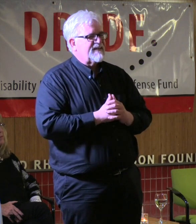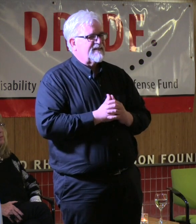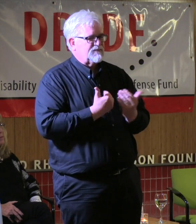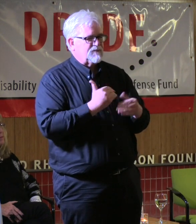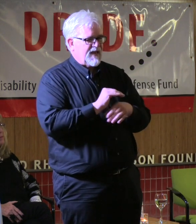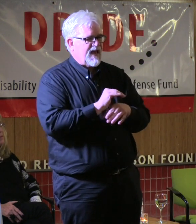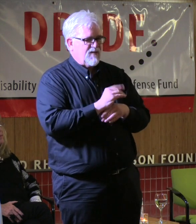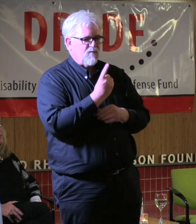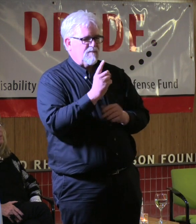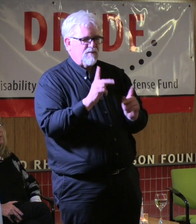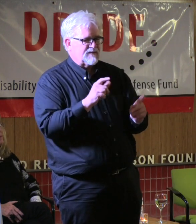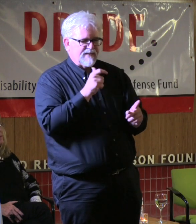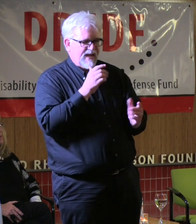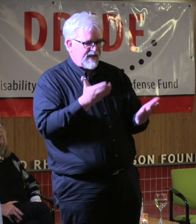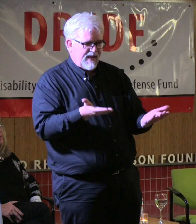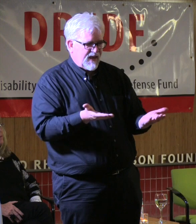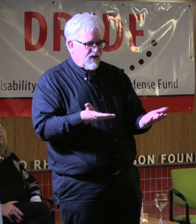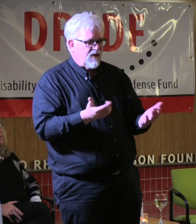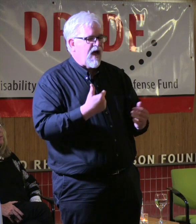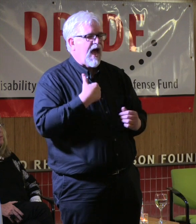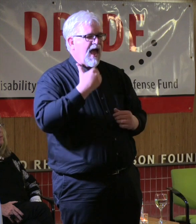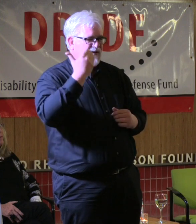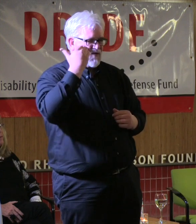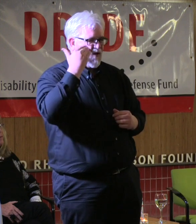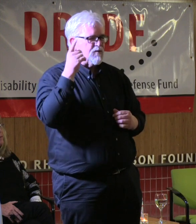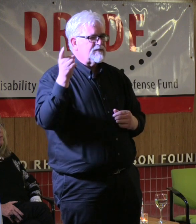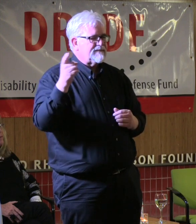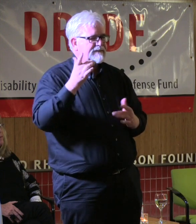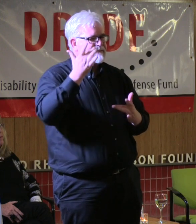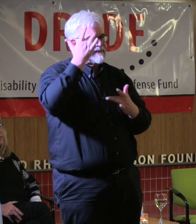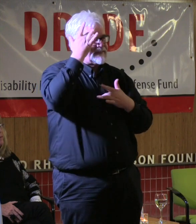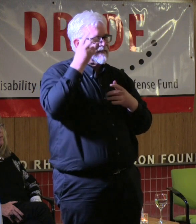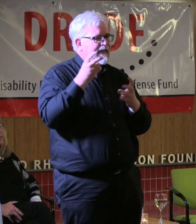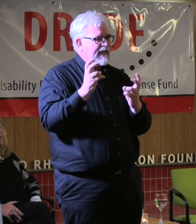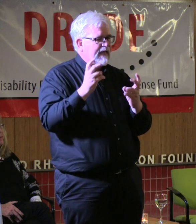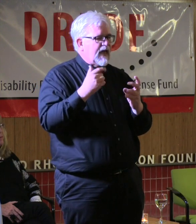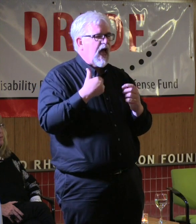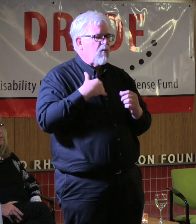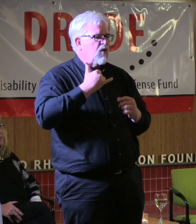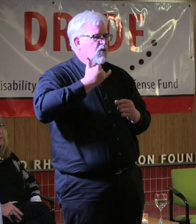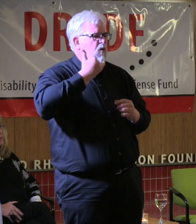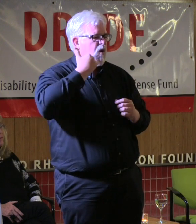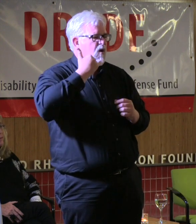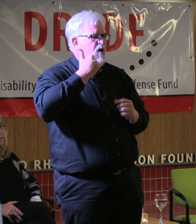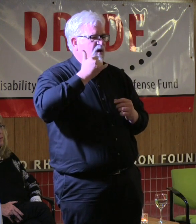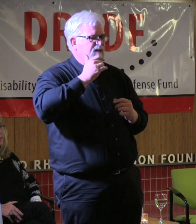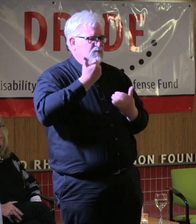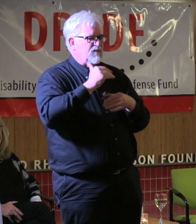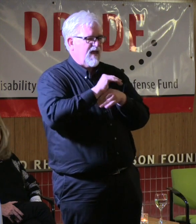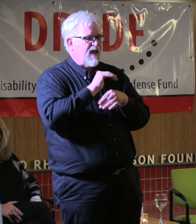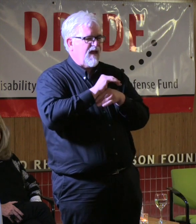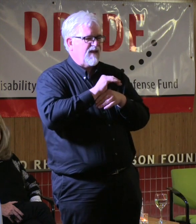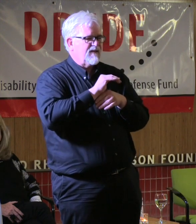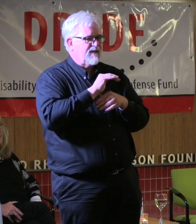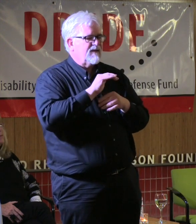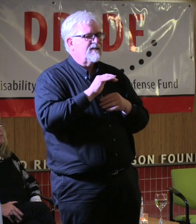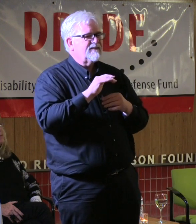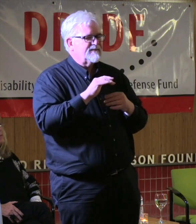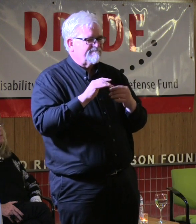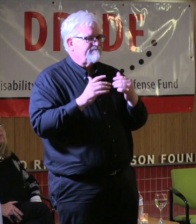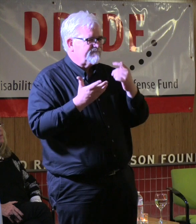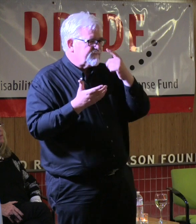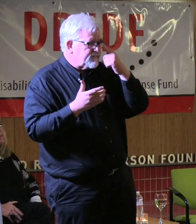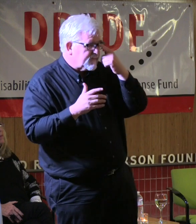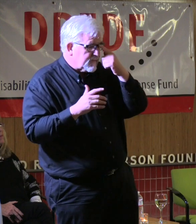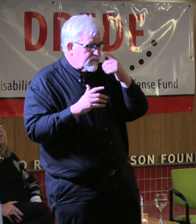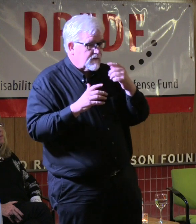this evening. I know she's been under the weather. I'm going to give her a call this evening. But